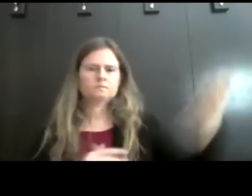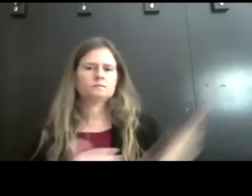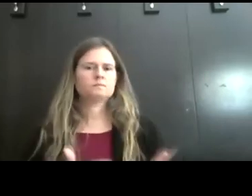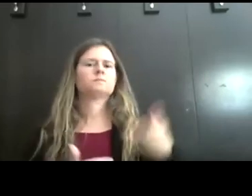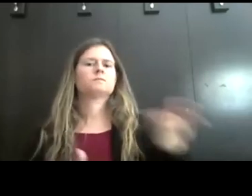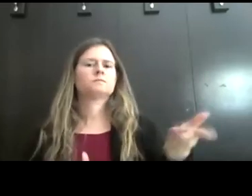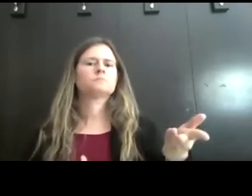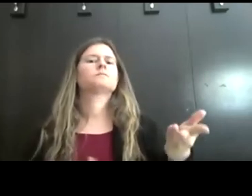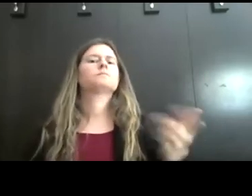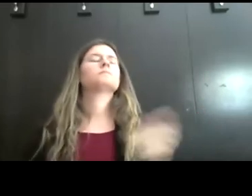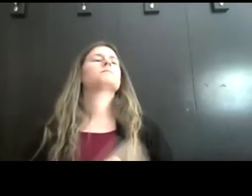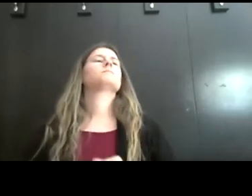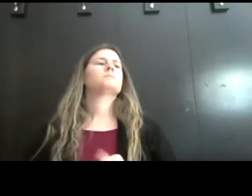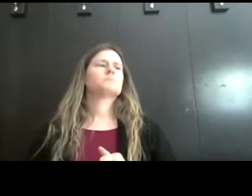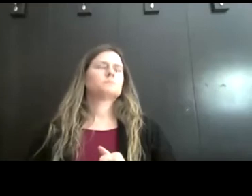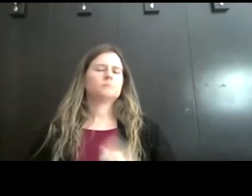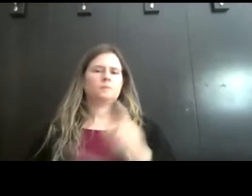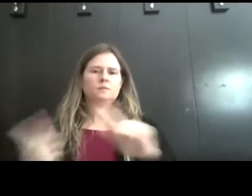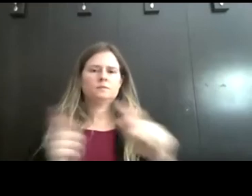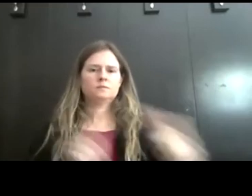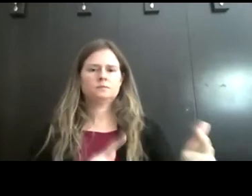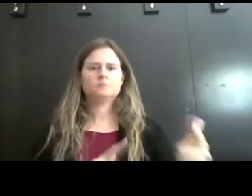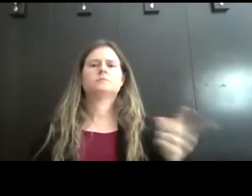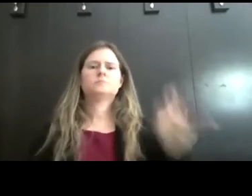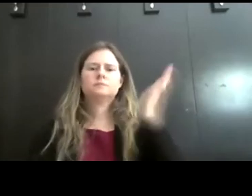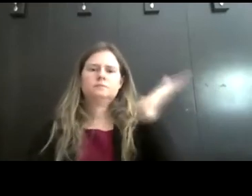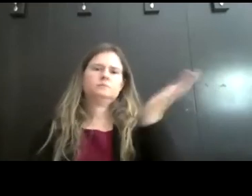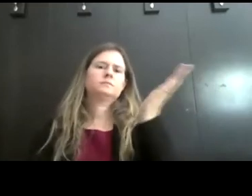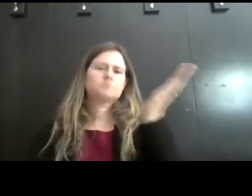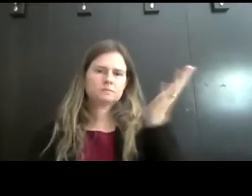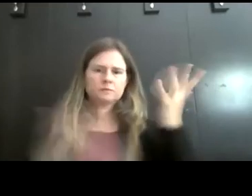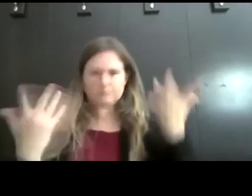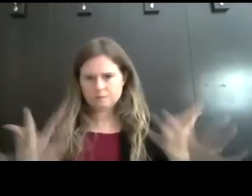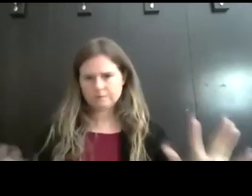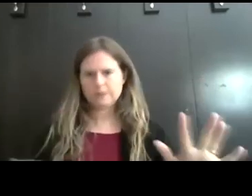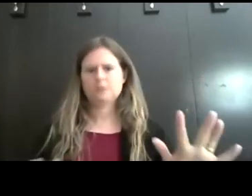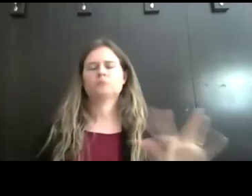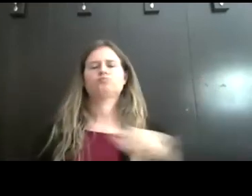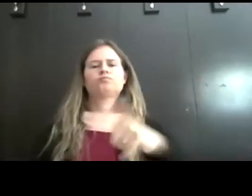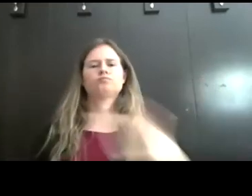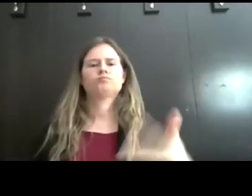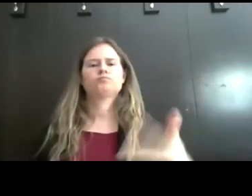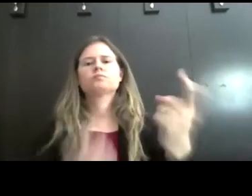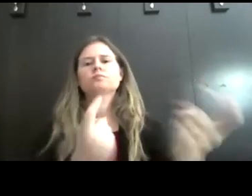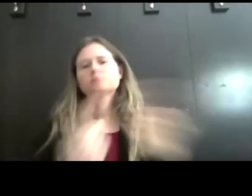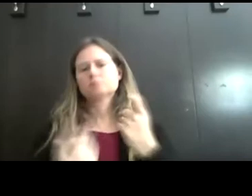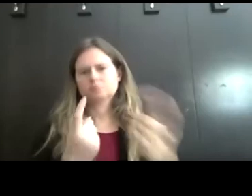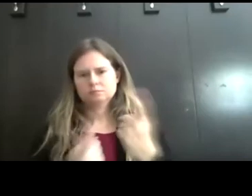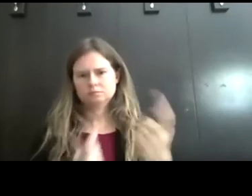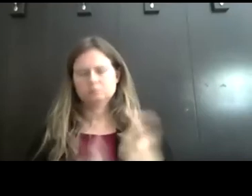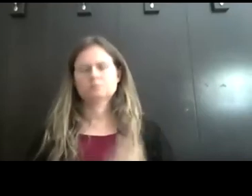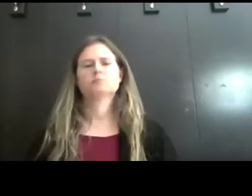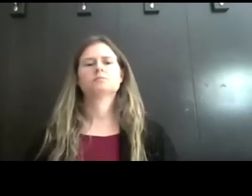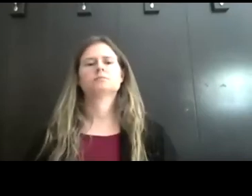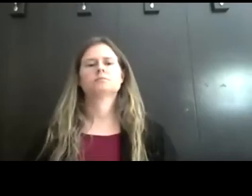with us, and then you'll have an opportunity to raise questions and to comment on